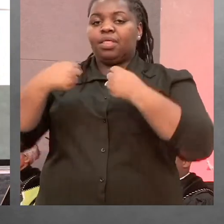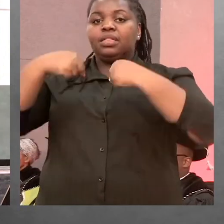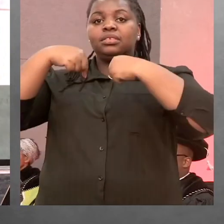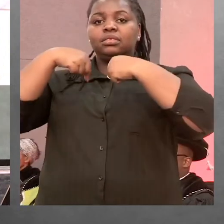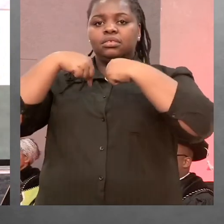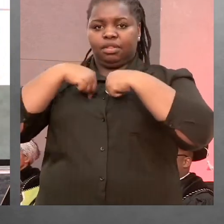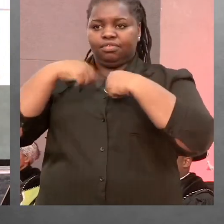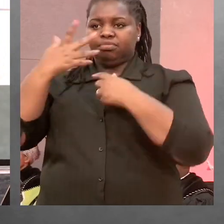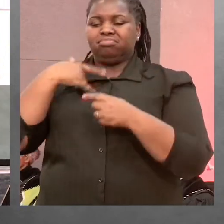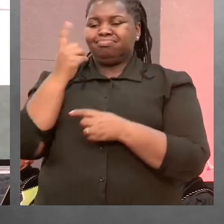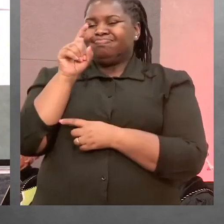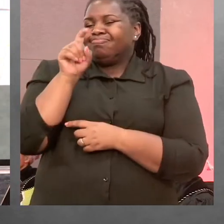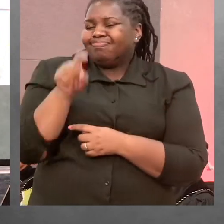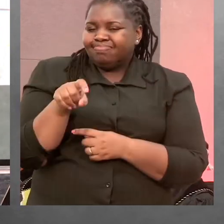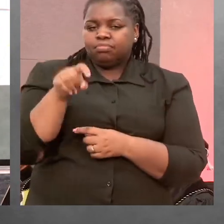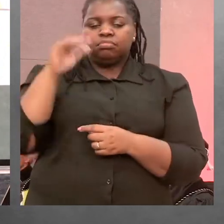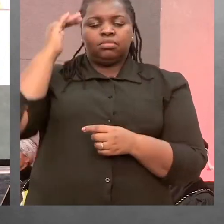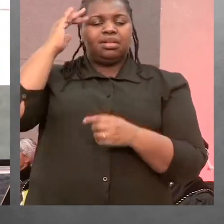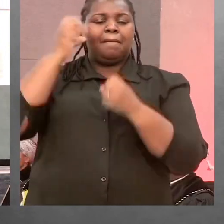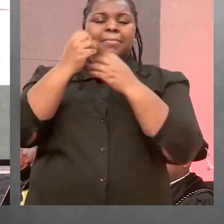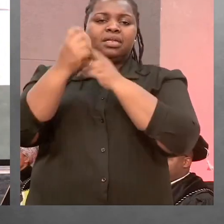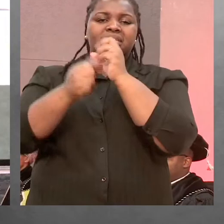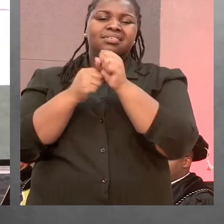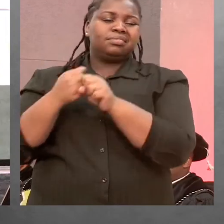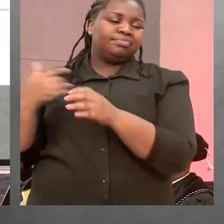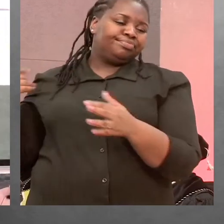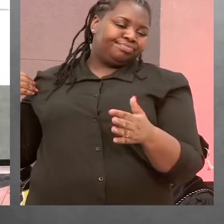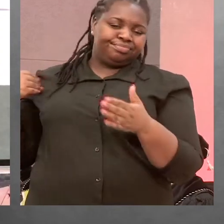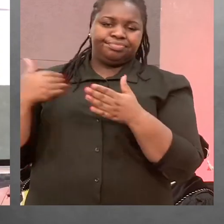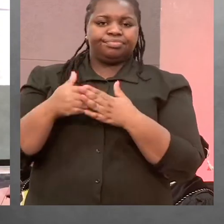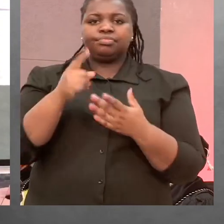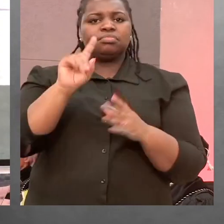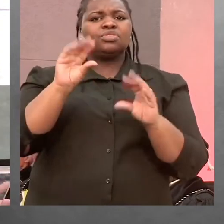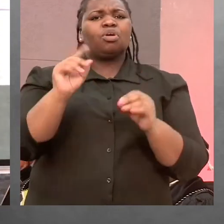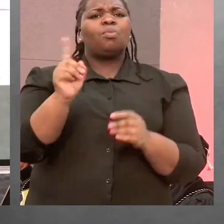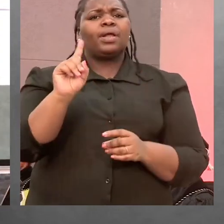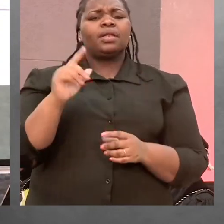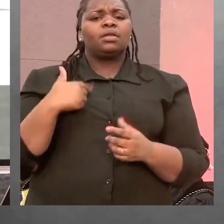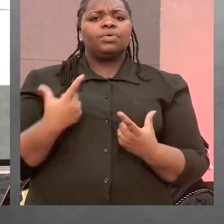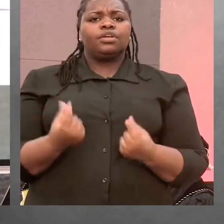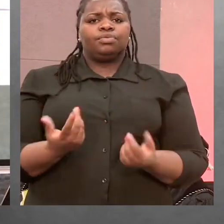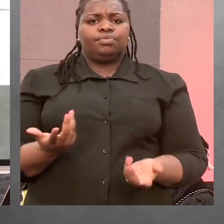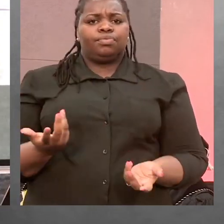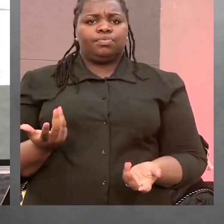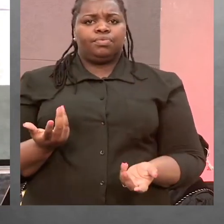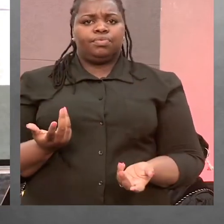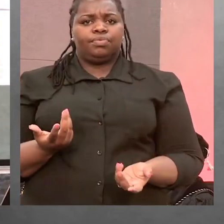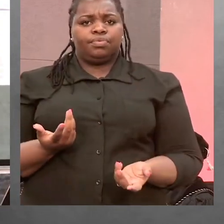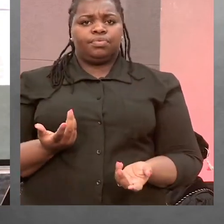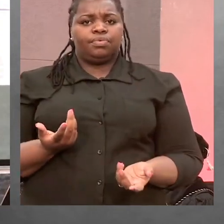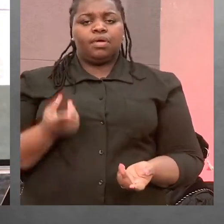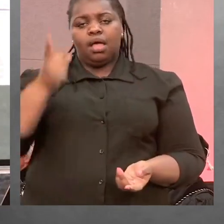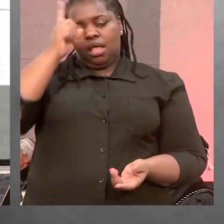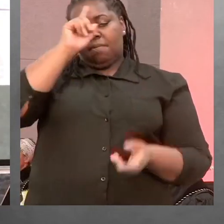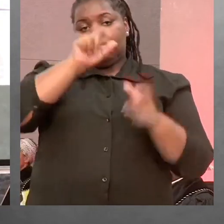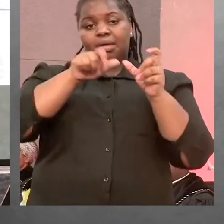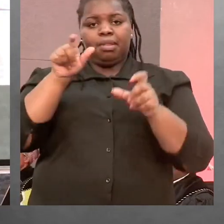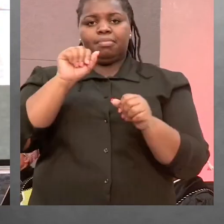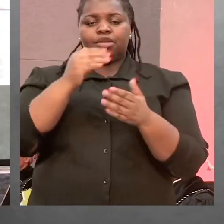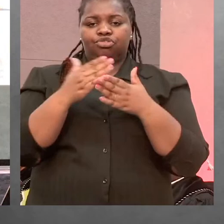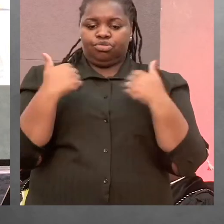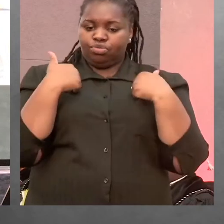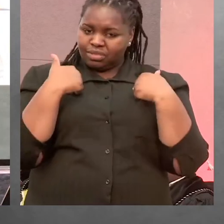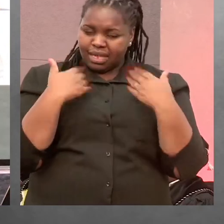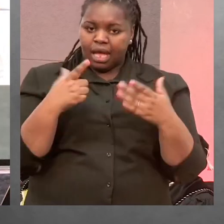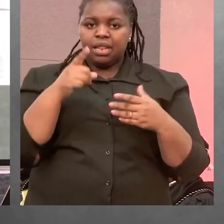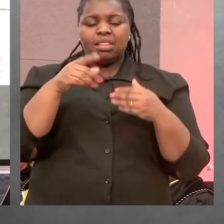from slave mentality for many years as Africans. What is stopping us from doing it? Black people must start